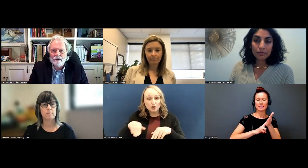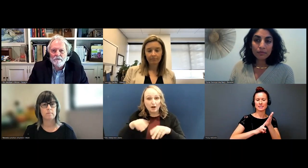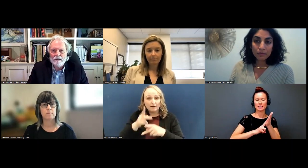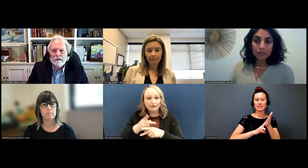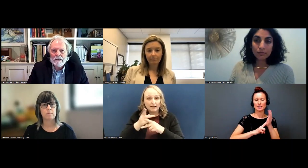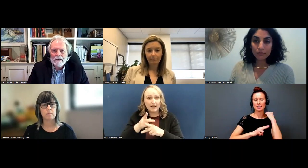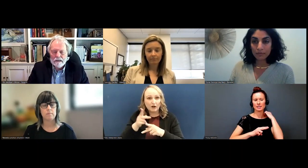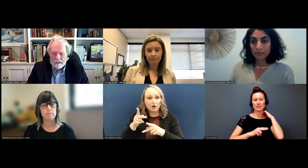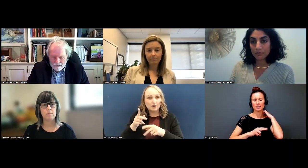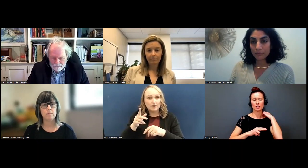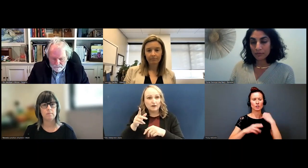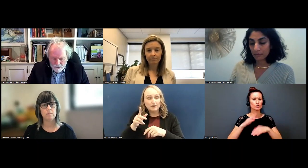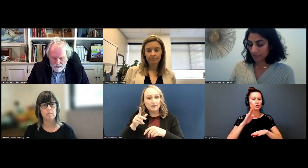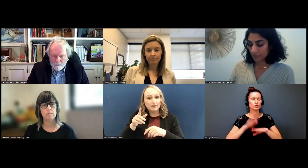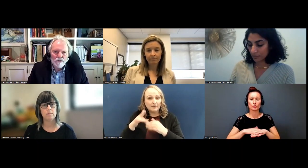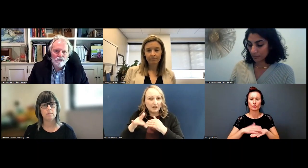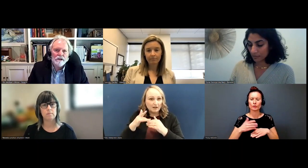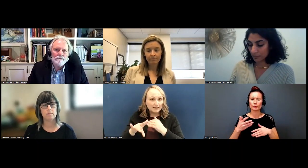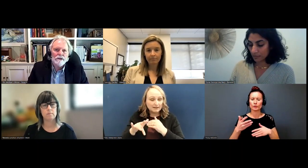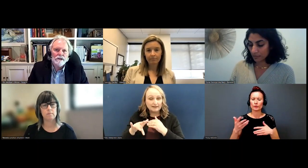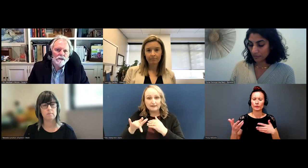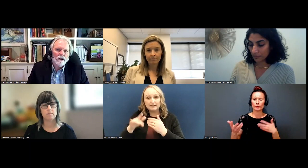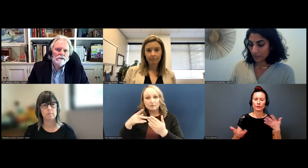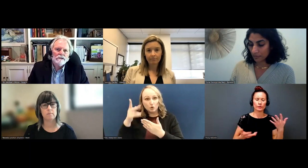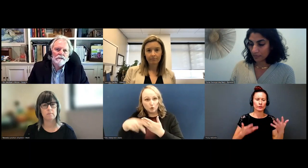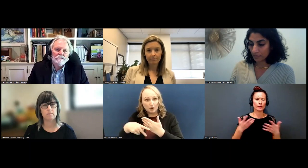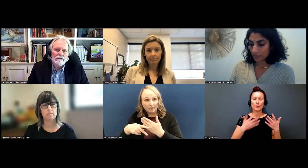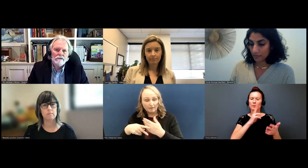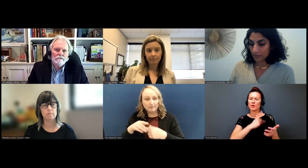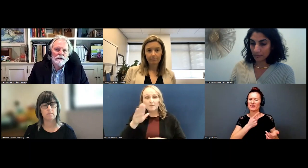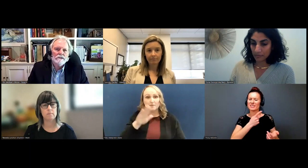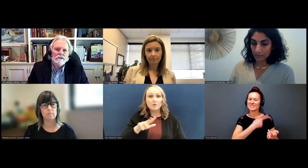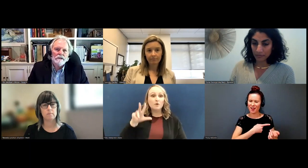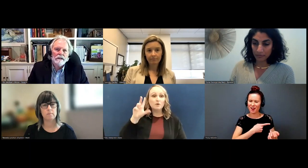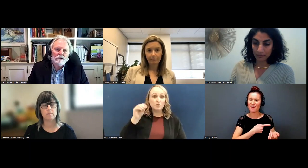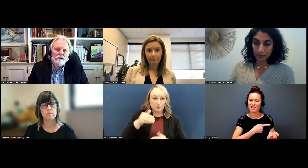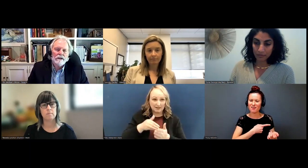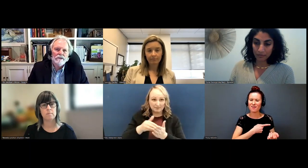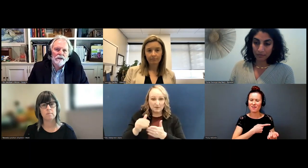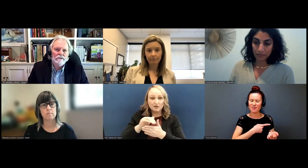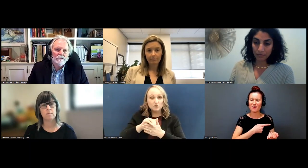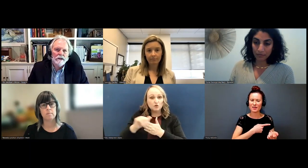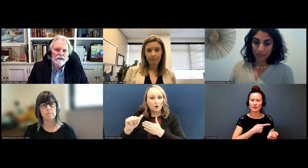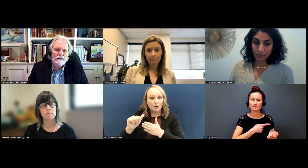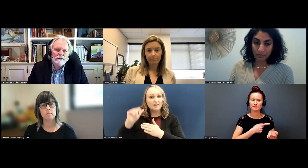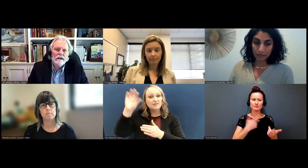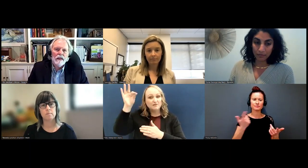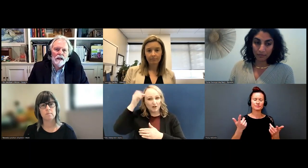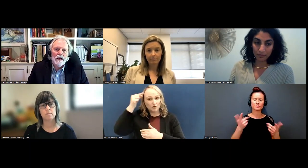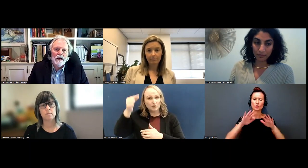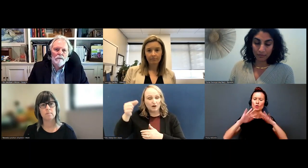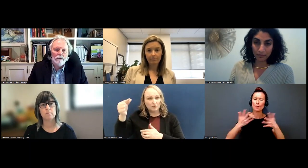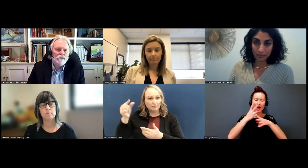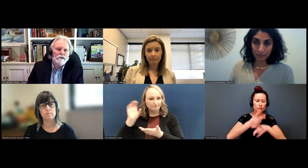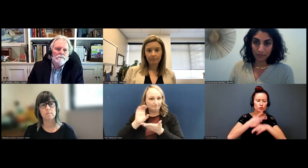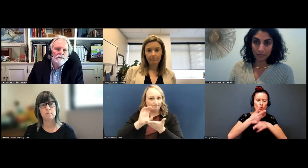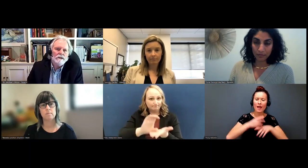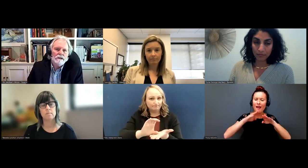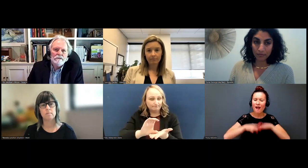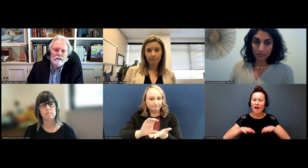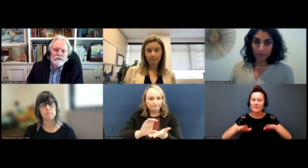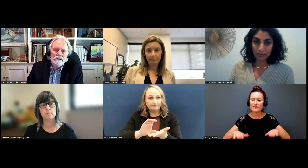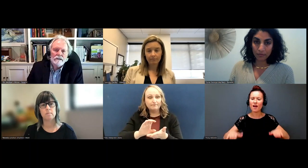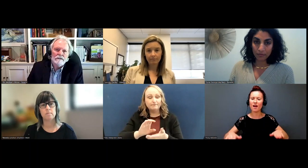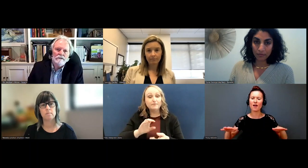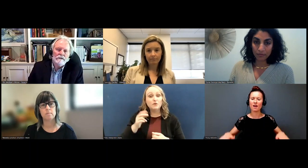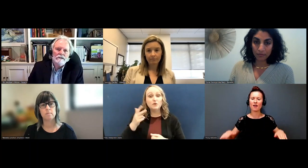and programming. About $30 billion of federal monies over the next 7 or 8 years. About $3 billion